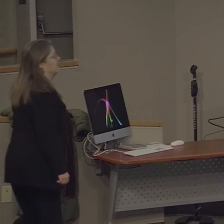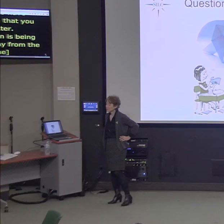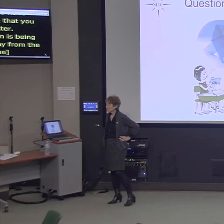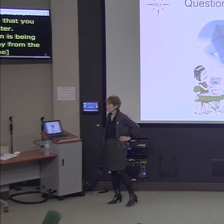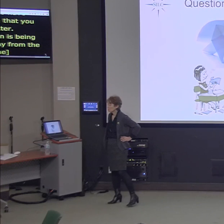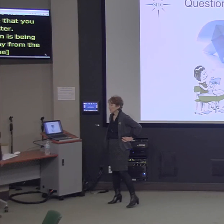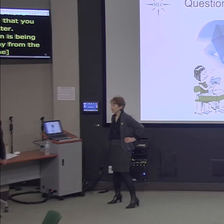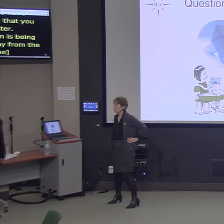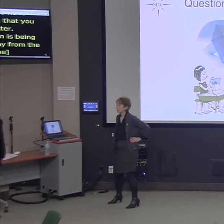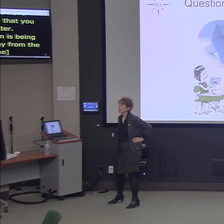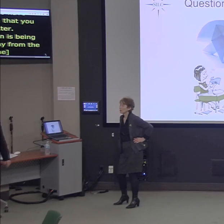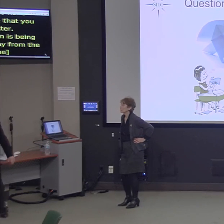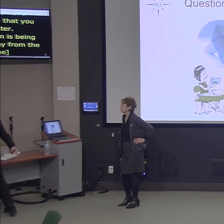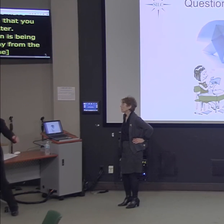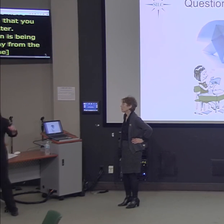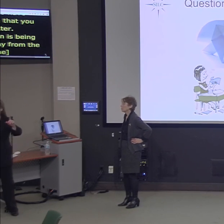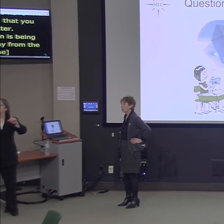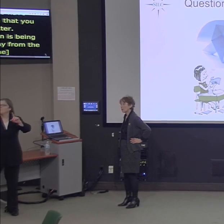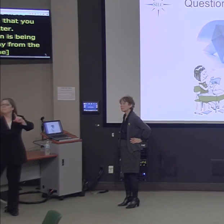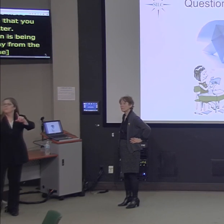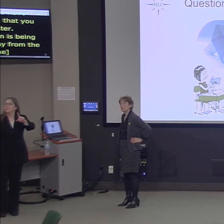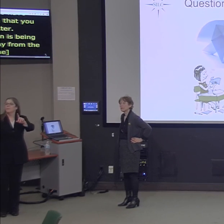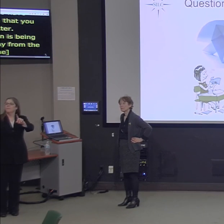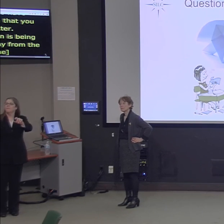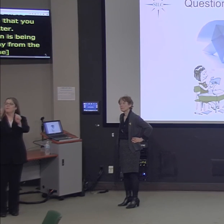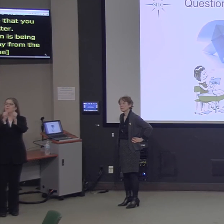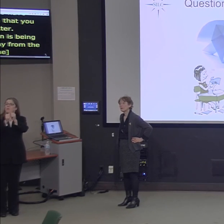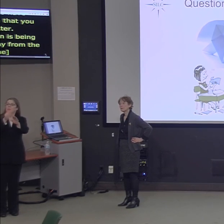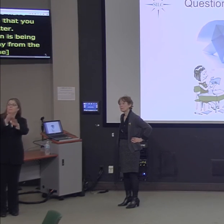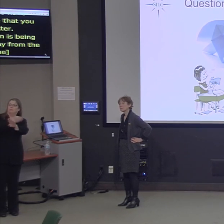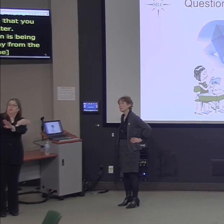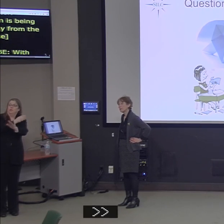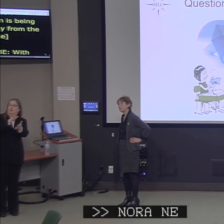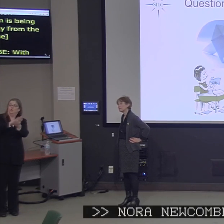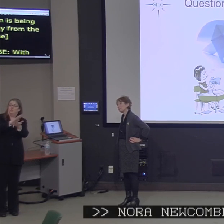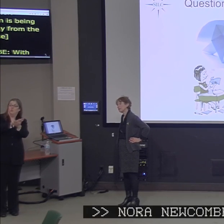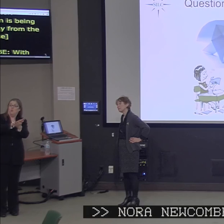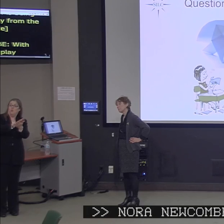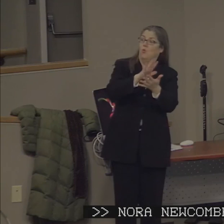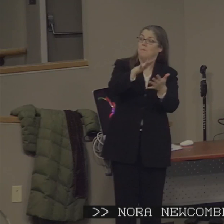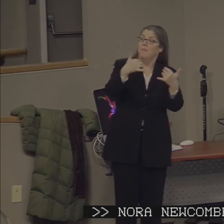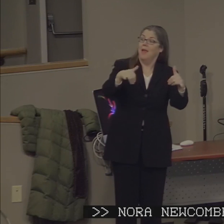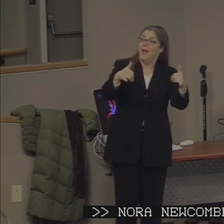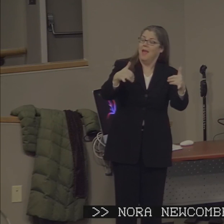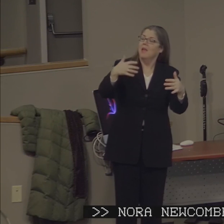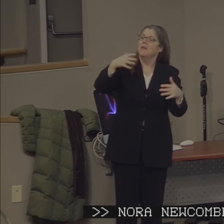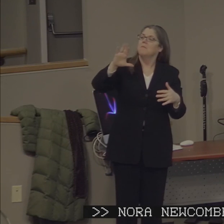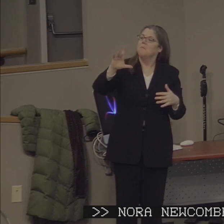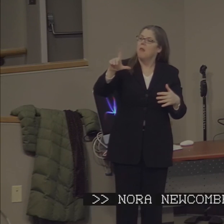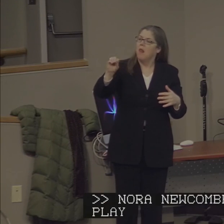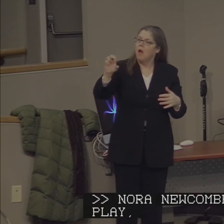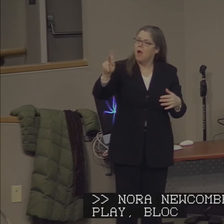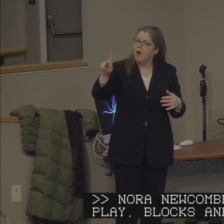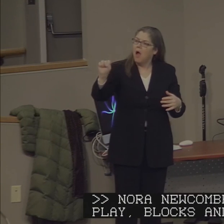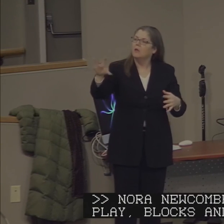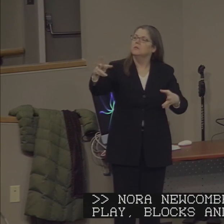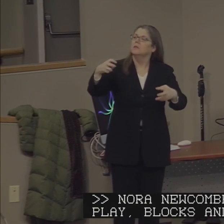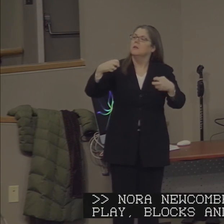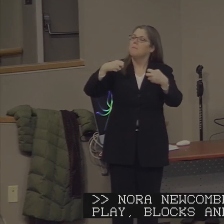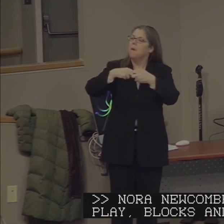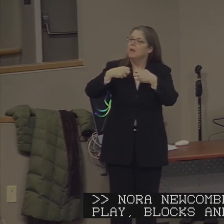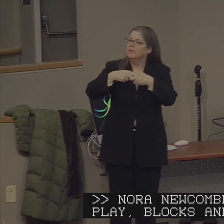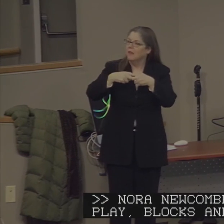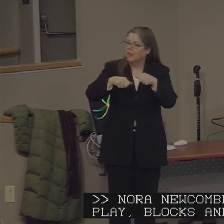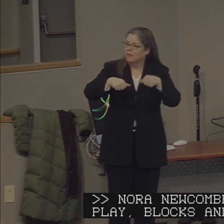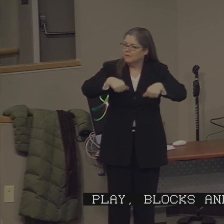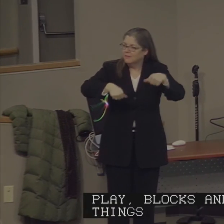With preschool play, blocks and puzzles are the things that we have really found not only are